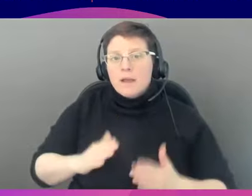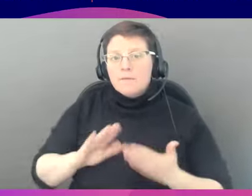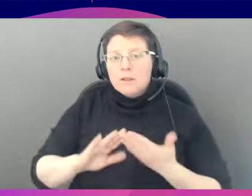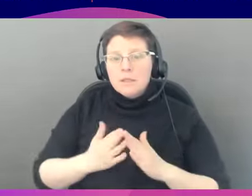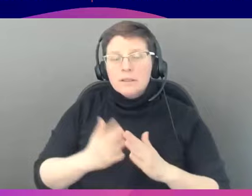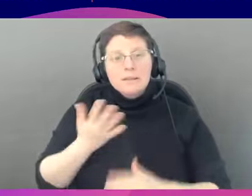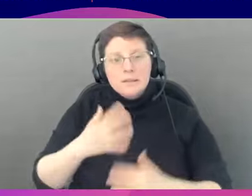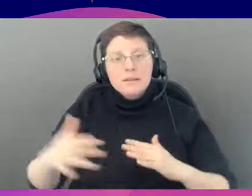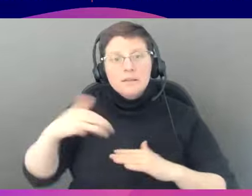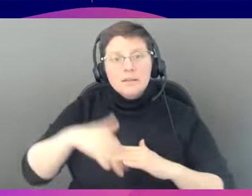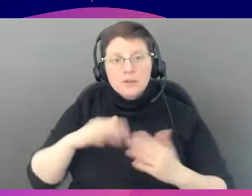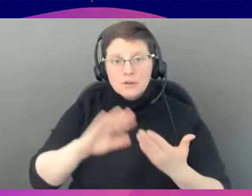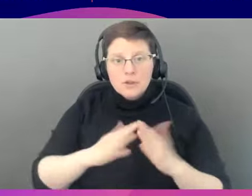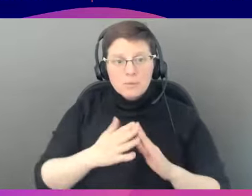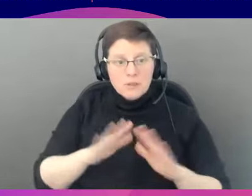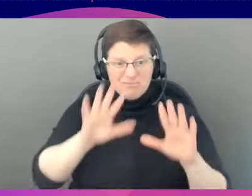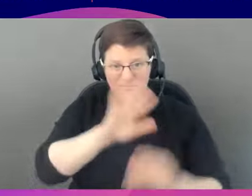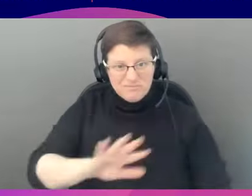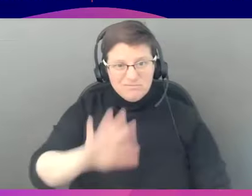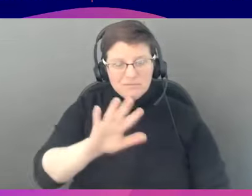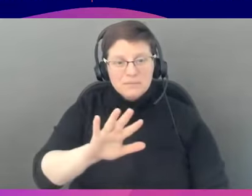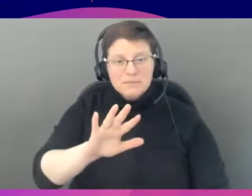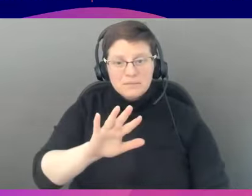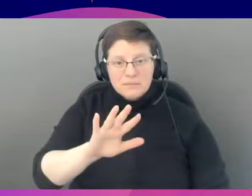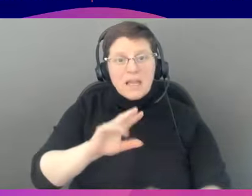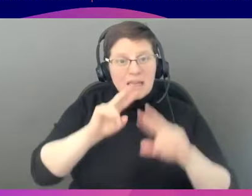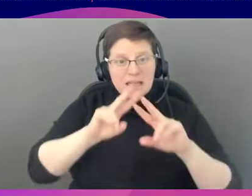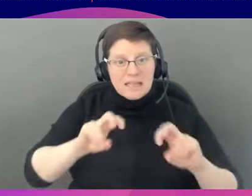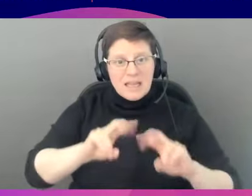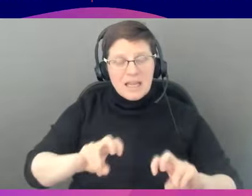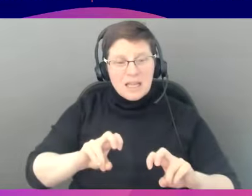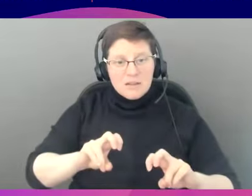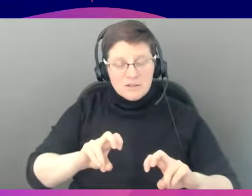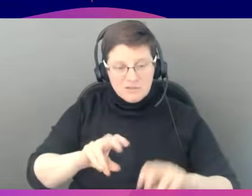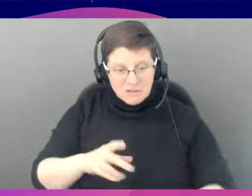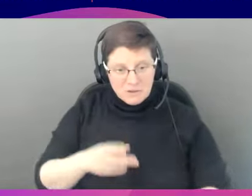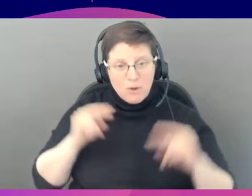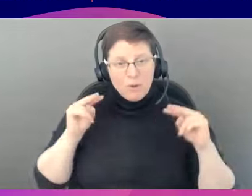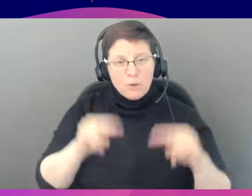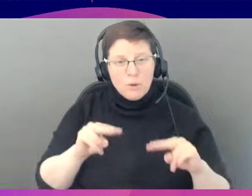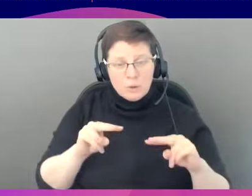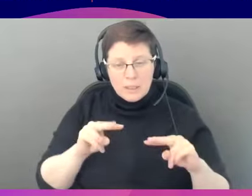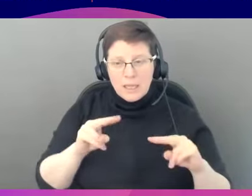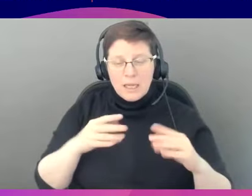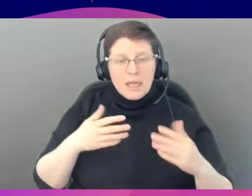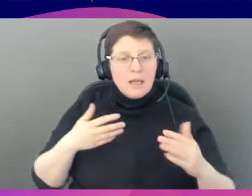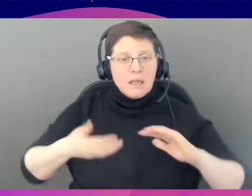Indigenous communities. The social network analysis, which mapped the closeness of partnerships as stated by